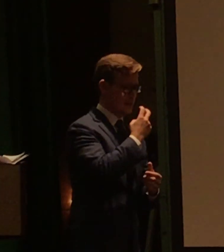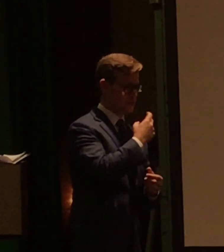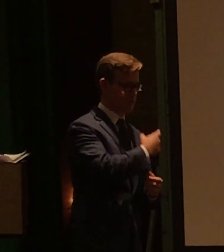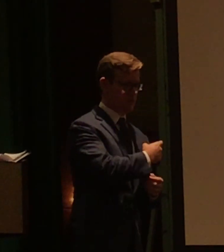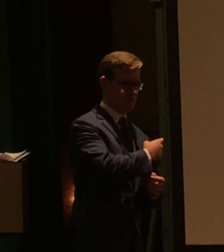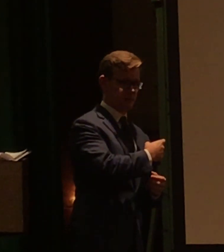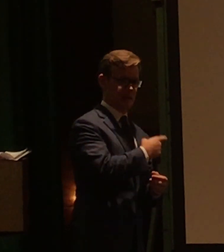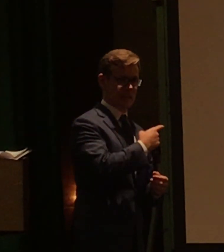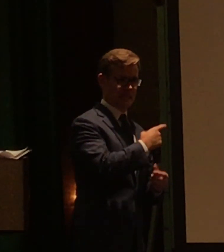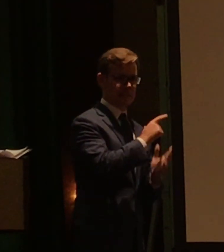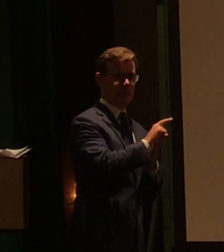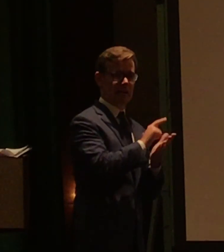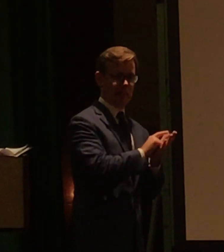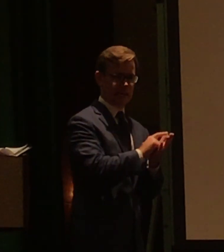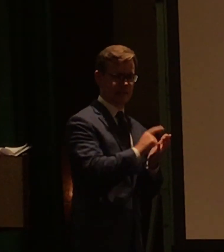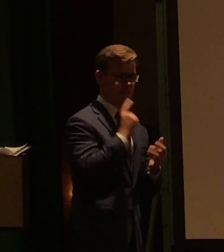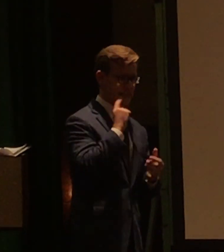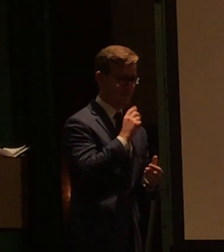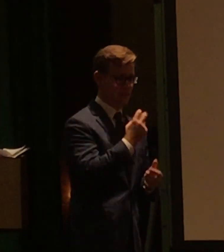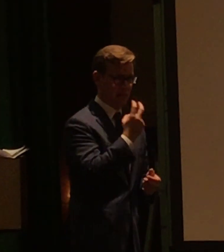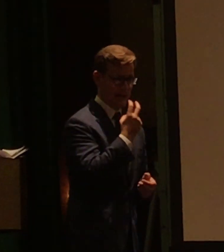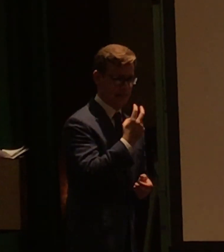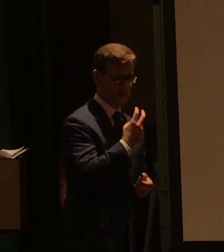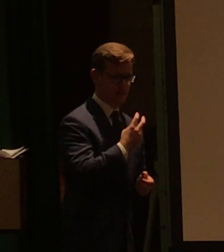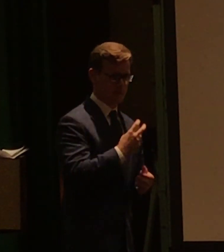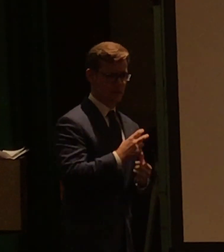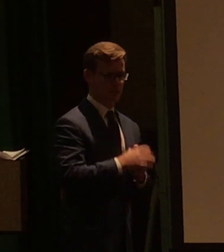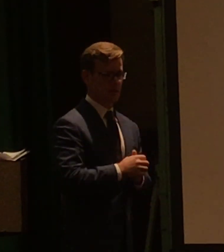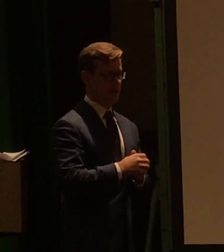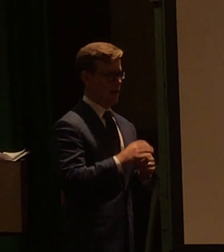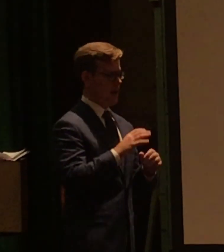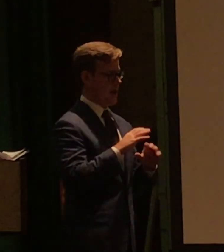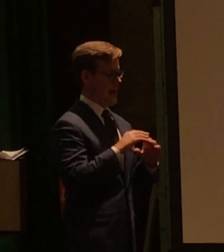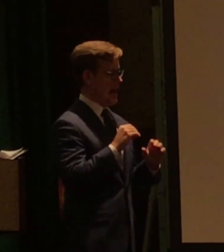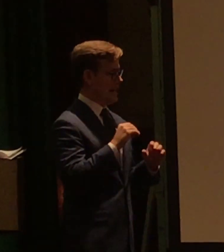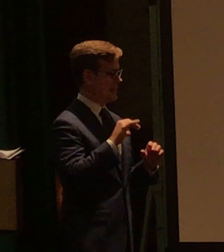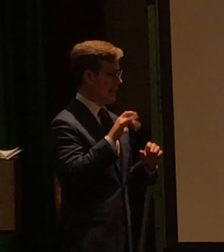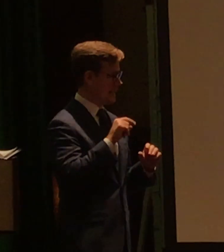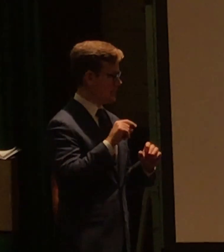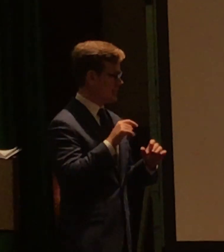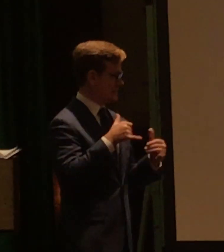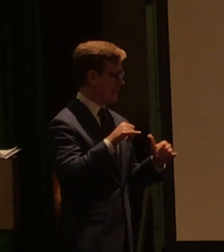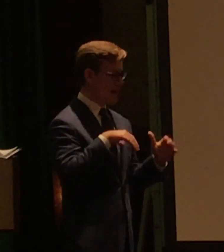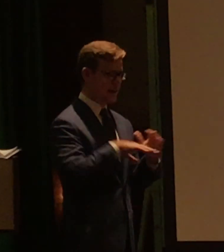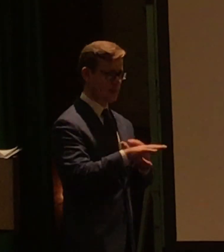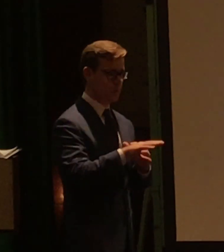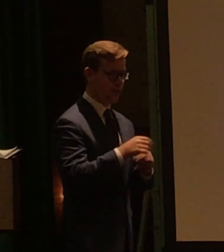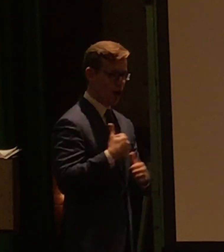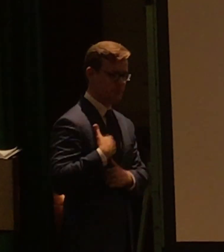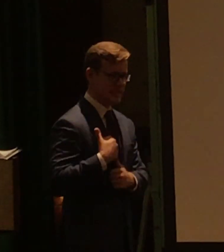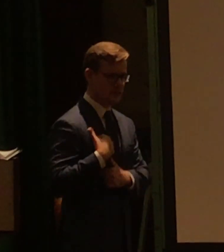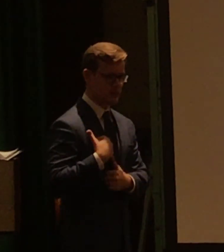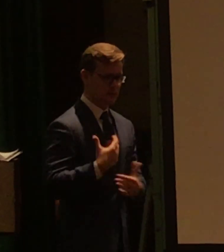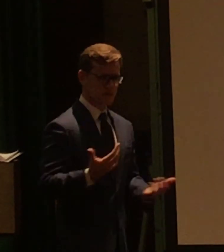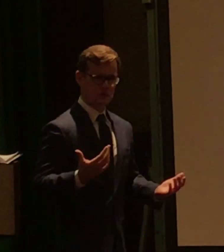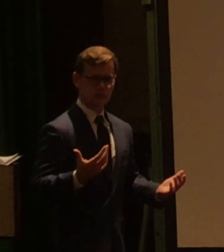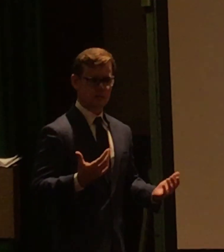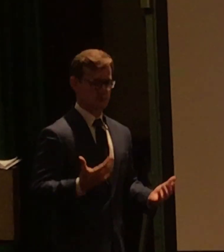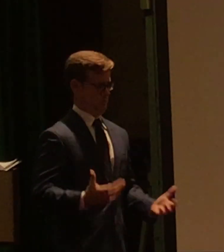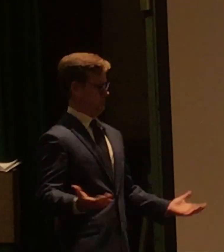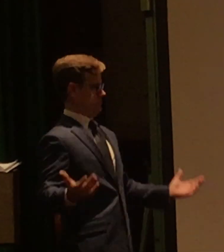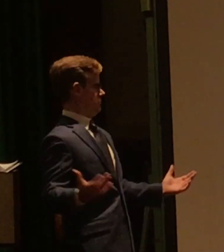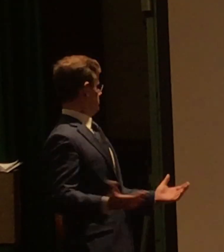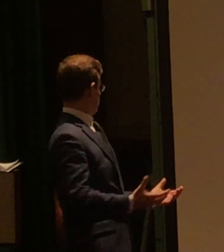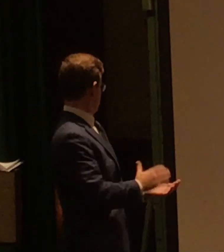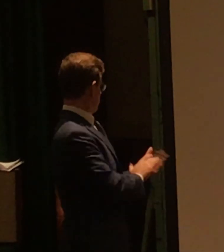In Florida School for the Deaf and Blind, there's this program here, and this particular person is legally deaf and legally blind, and still they